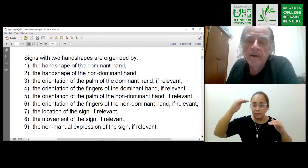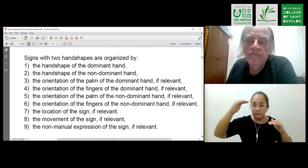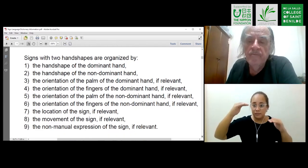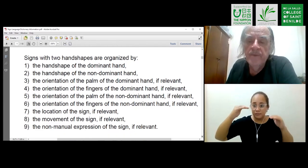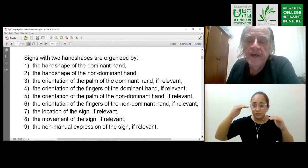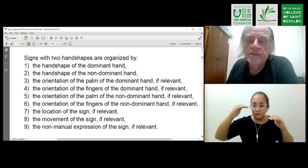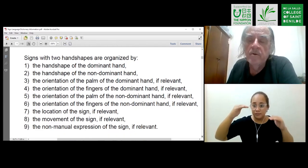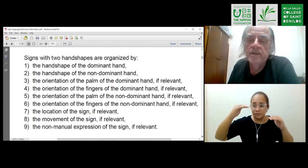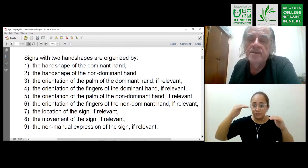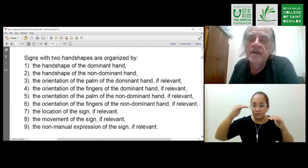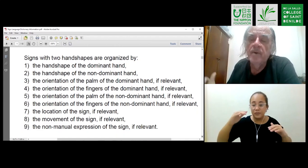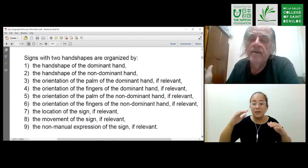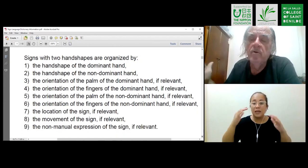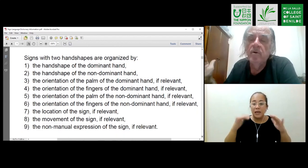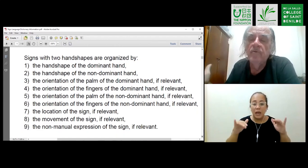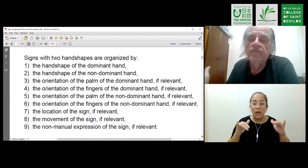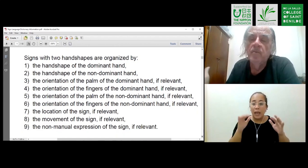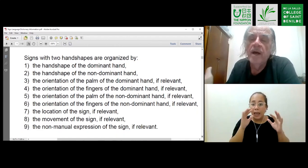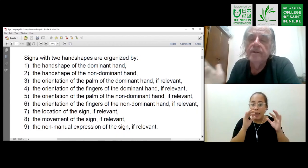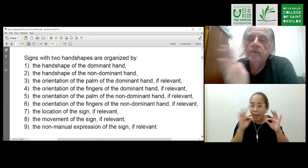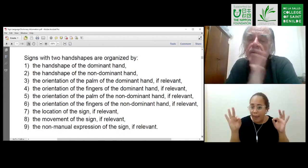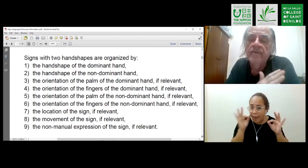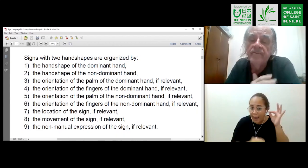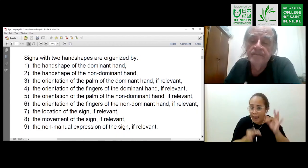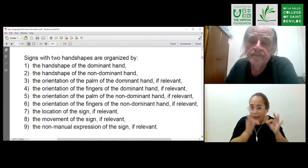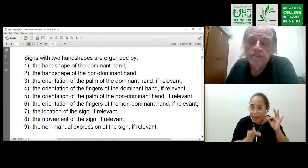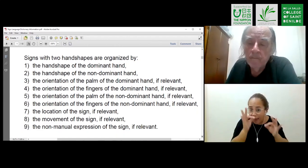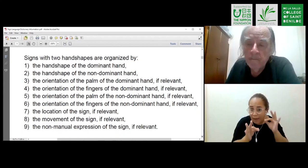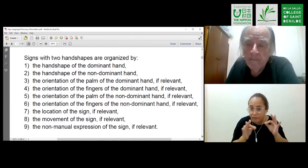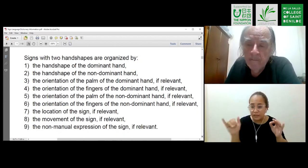And if things are on the same level, go from right to left.